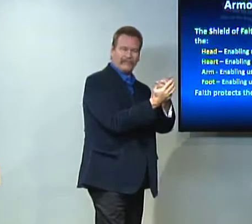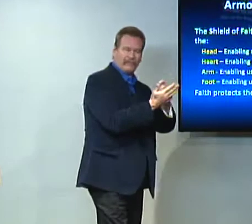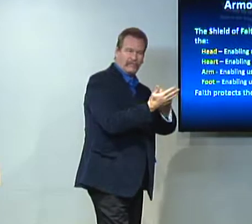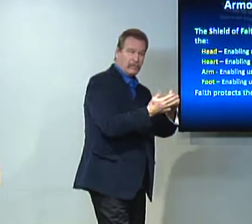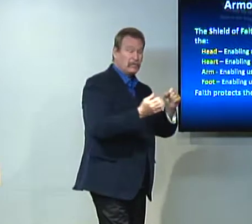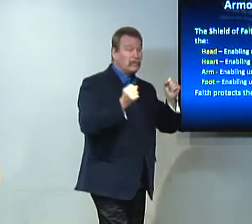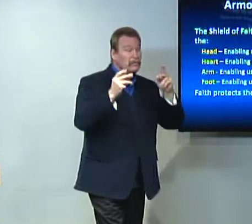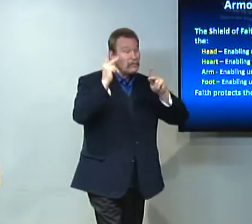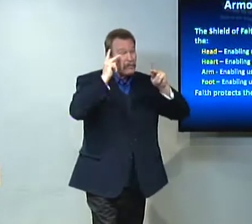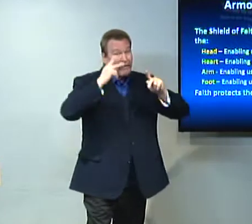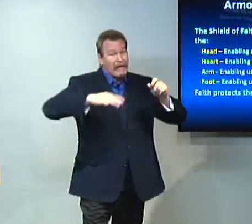Paul was imprisoned.